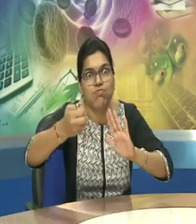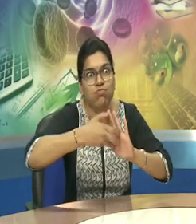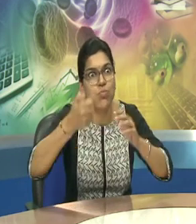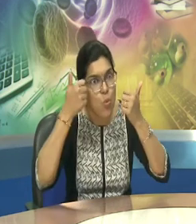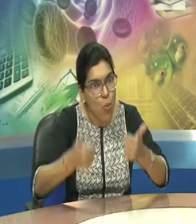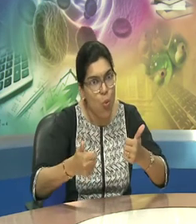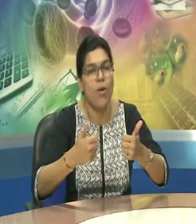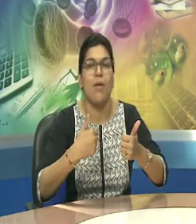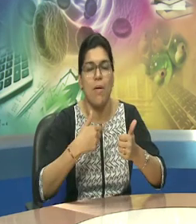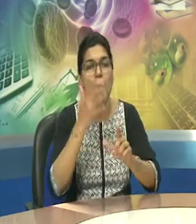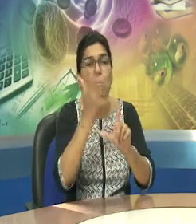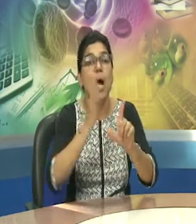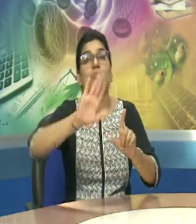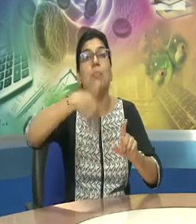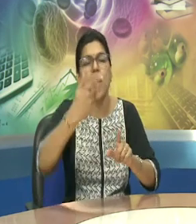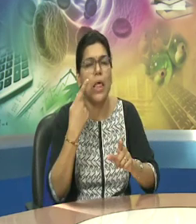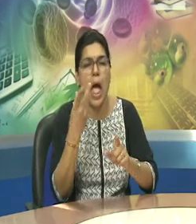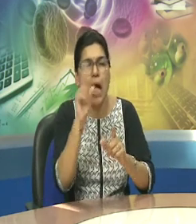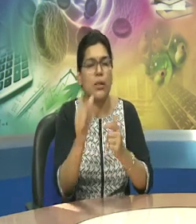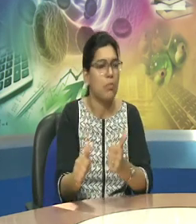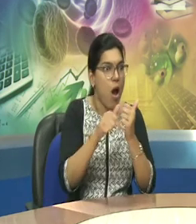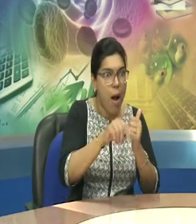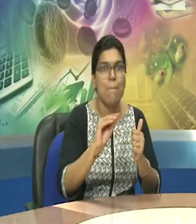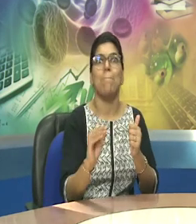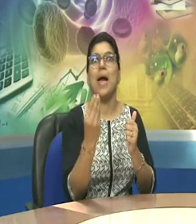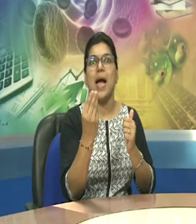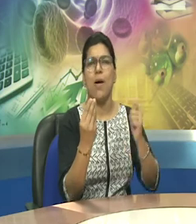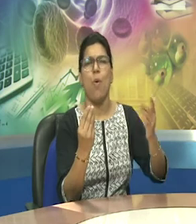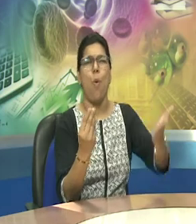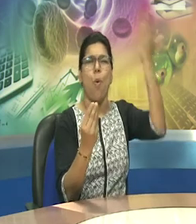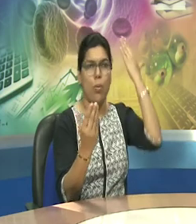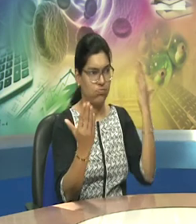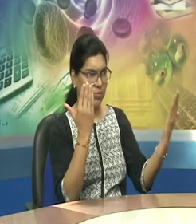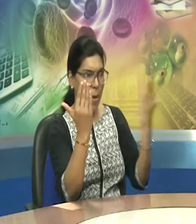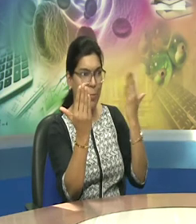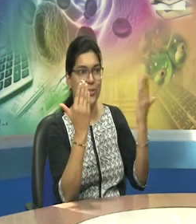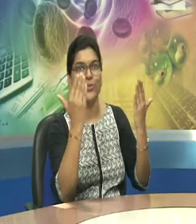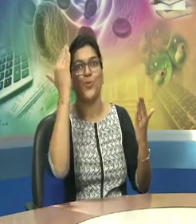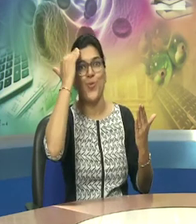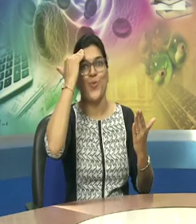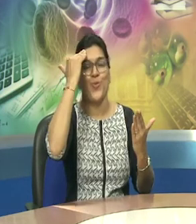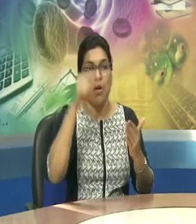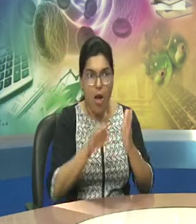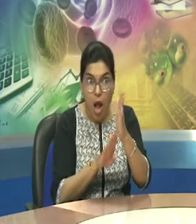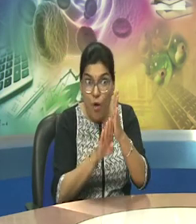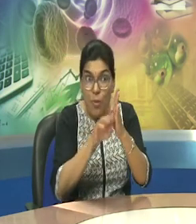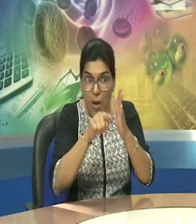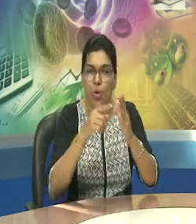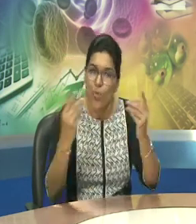enterprise, and once you reached to this desired goal, you will compare